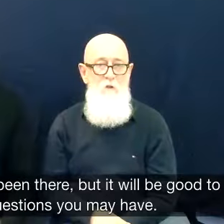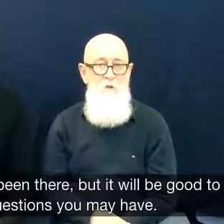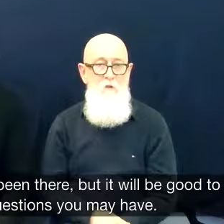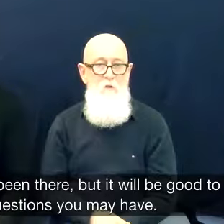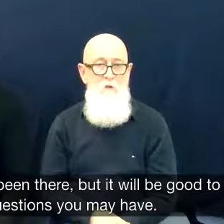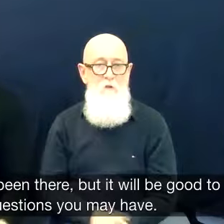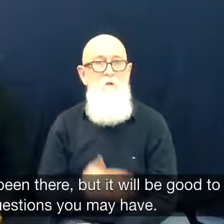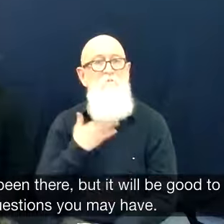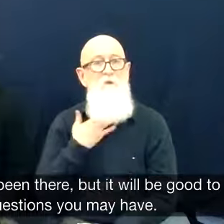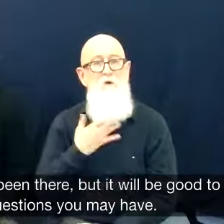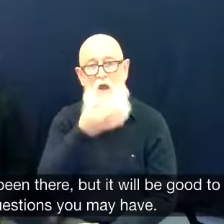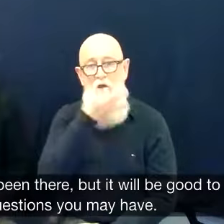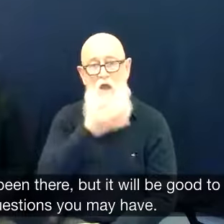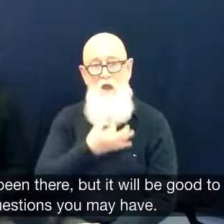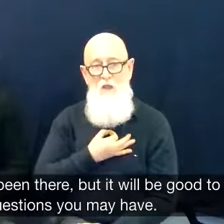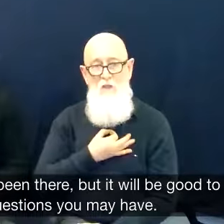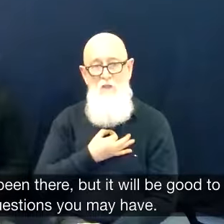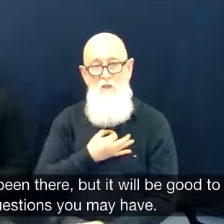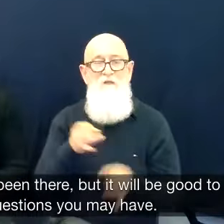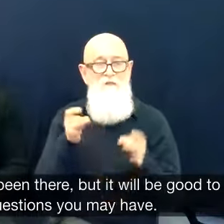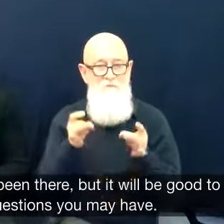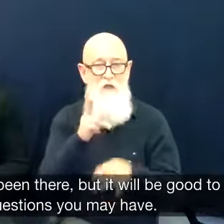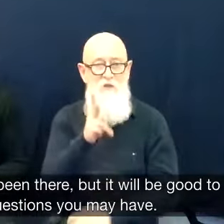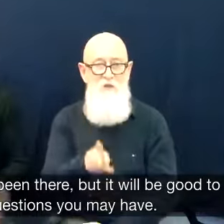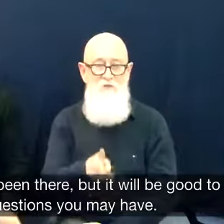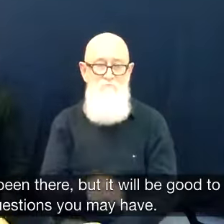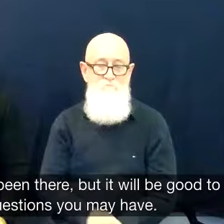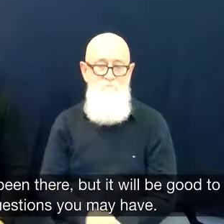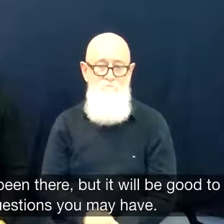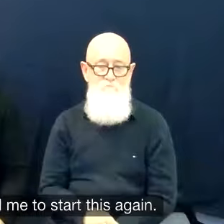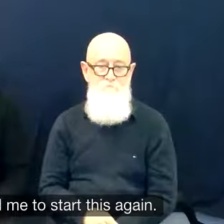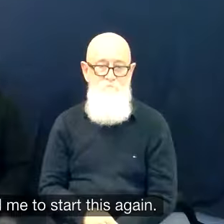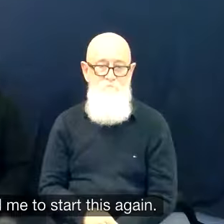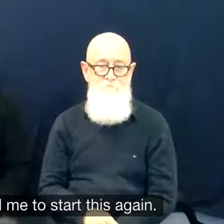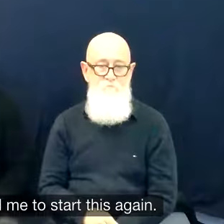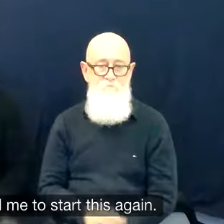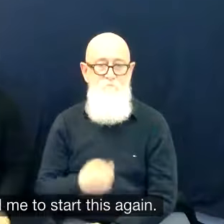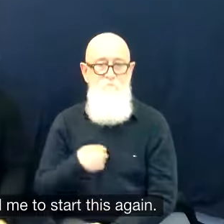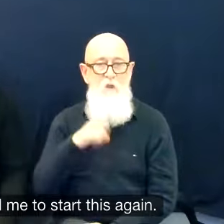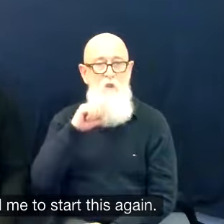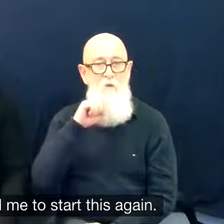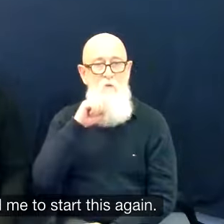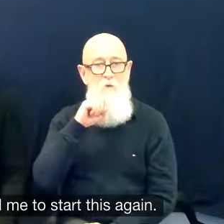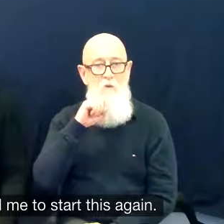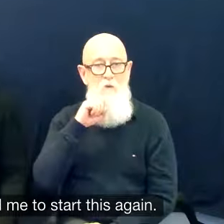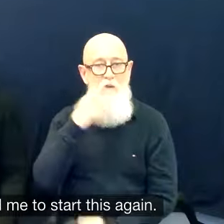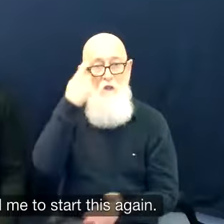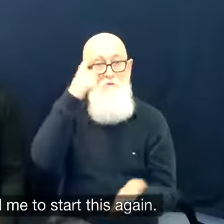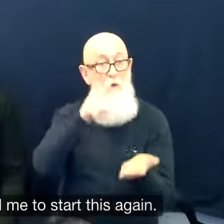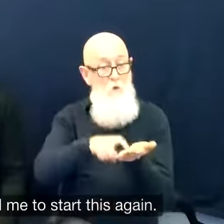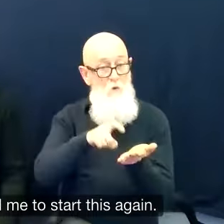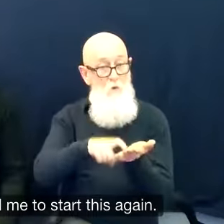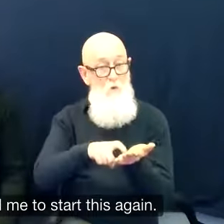Okay. Meredith just asked me to start this again, so I'll begin with acknowledging